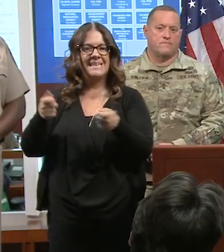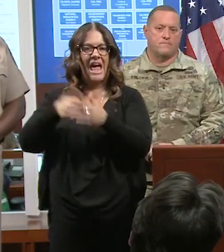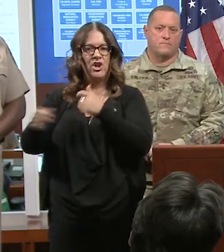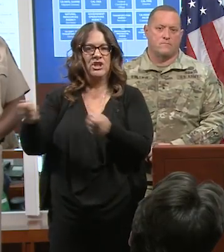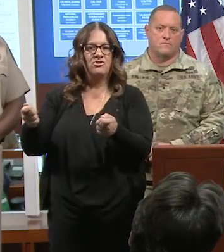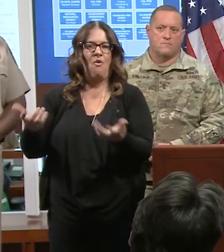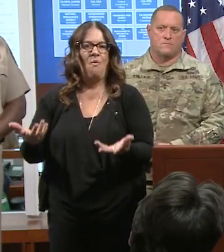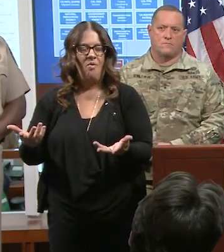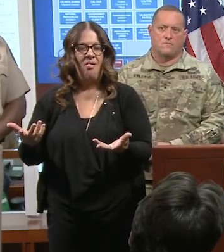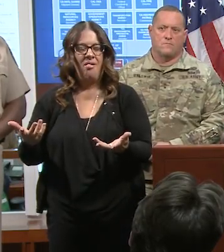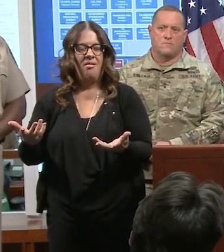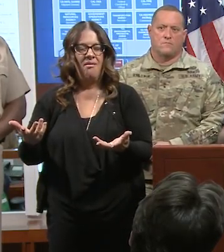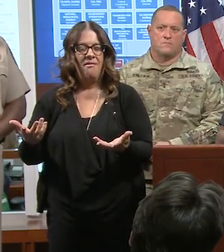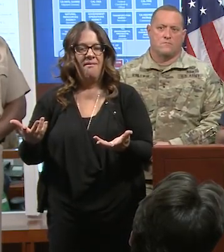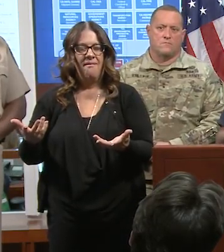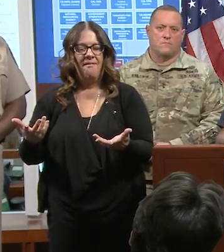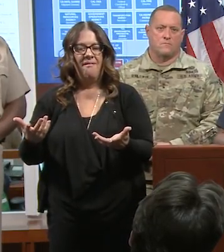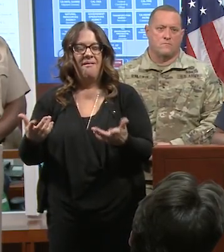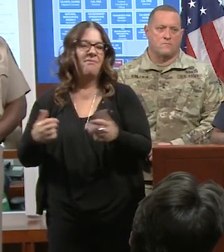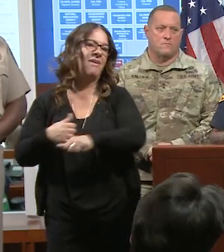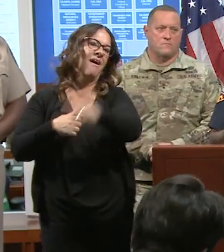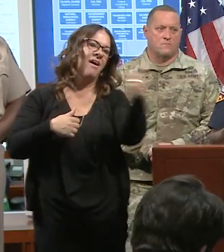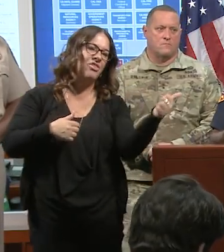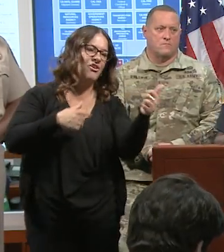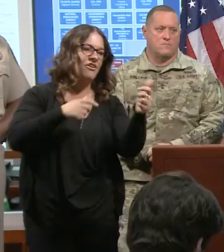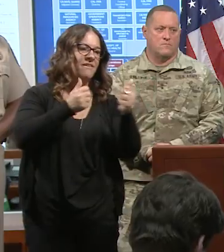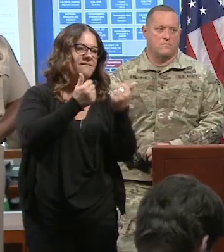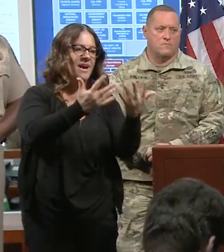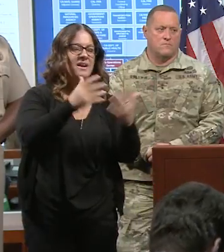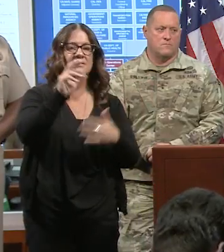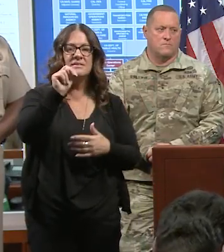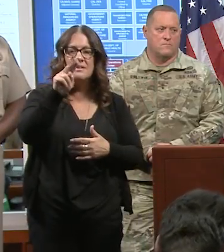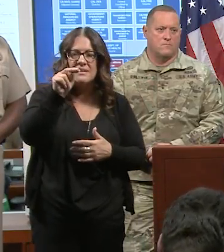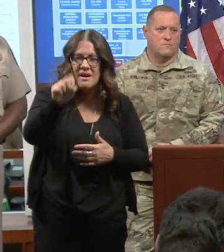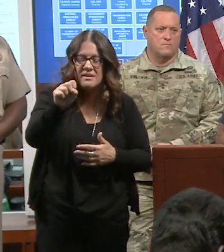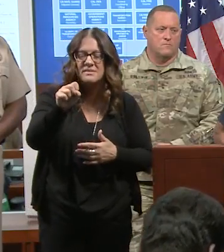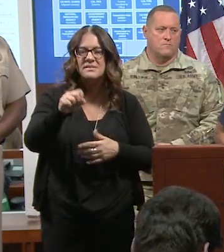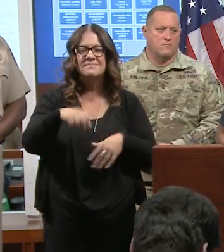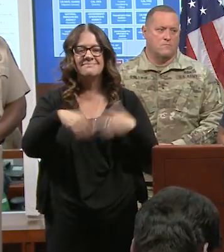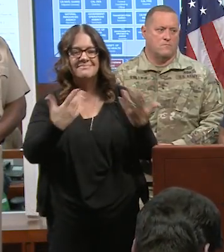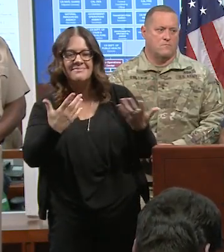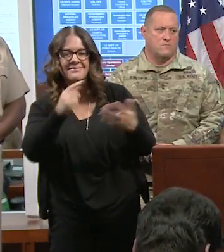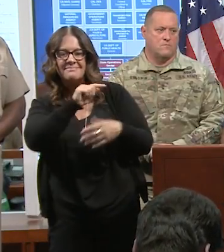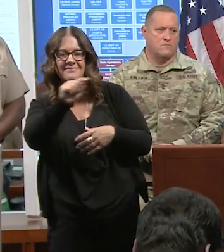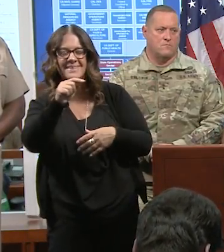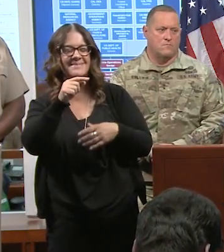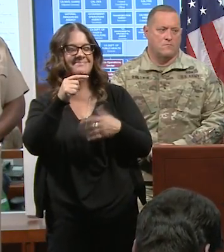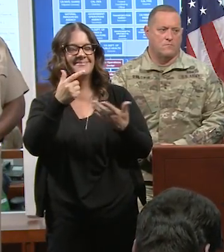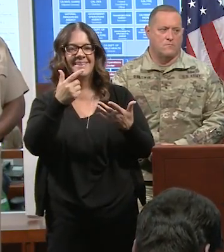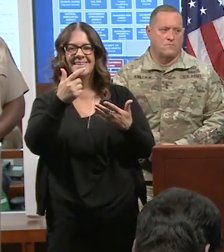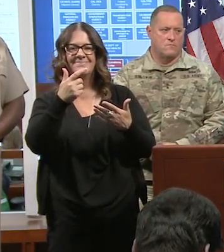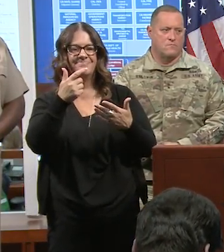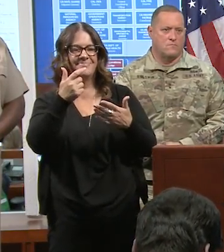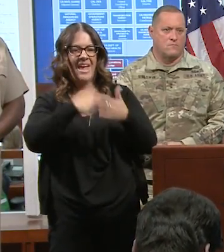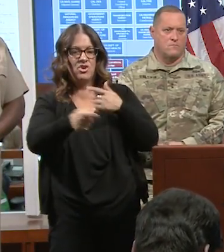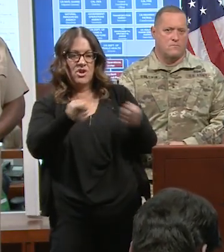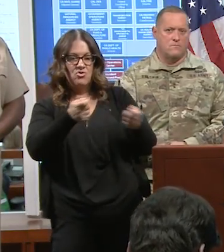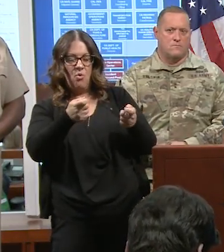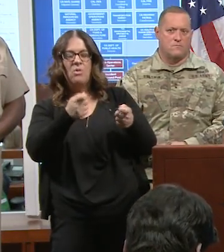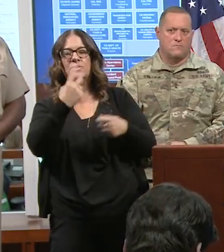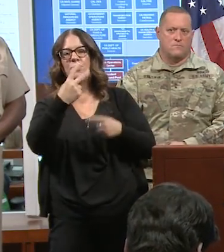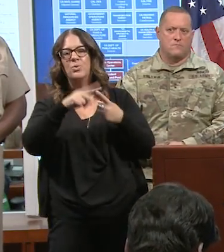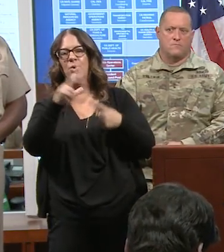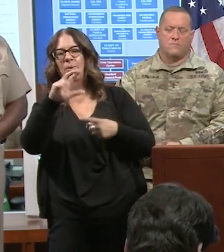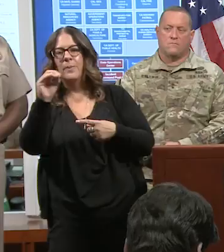zero. Every other fire, the Nuns, are all at about 2 or 3 percent. Very